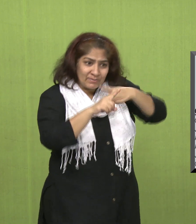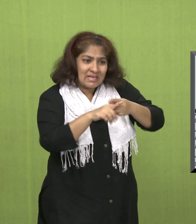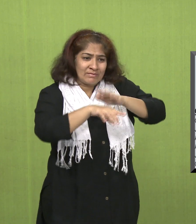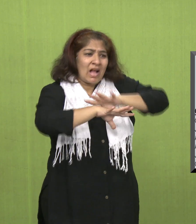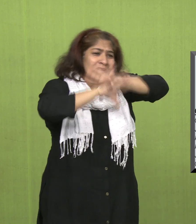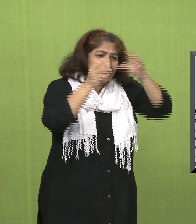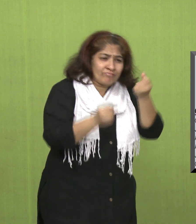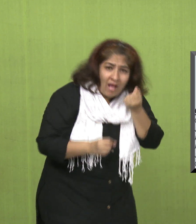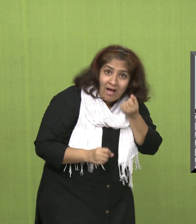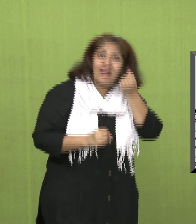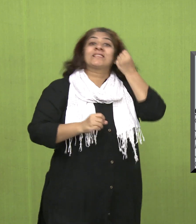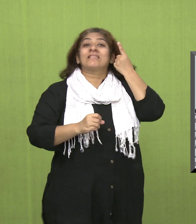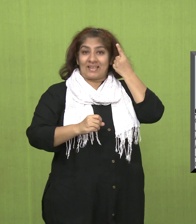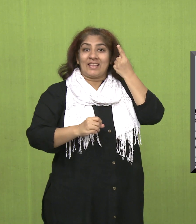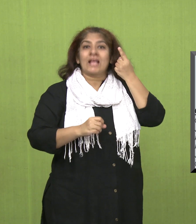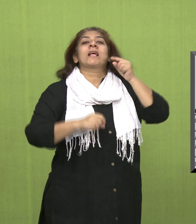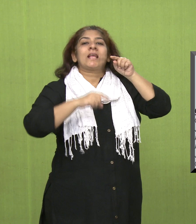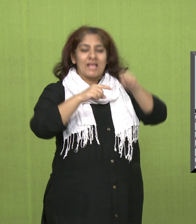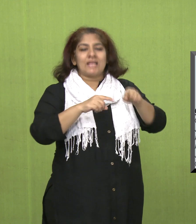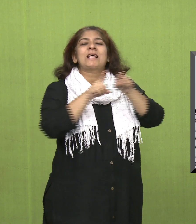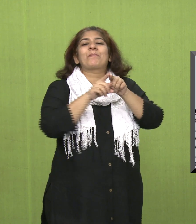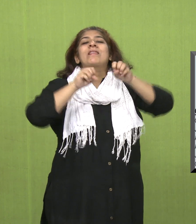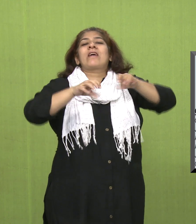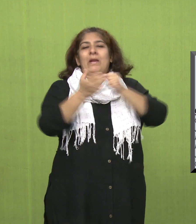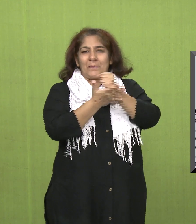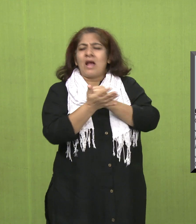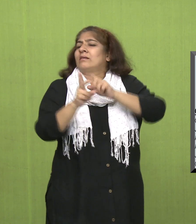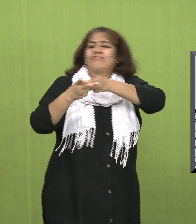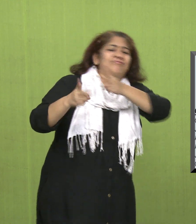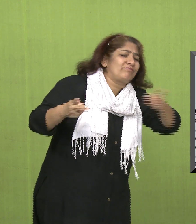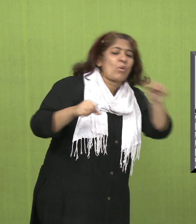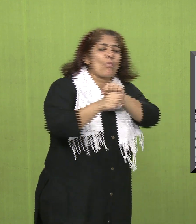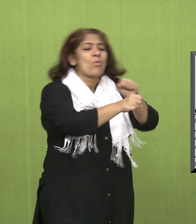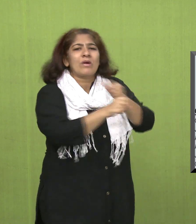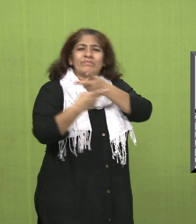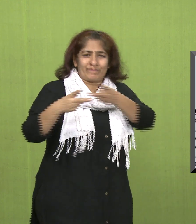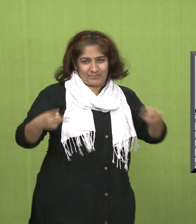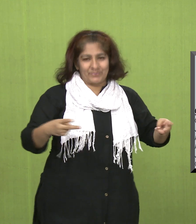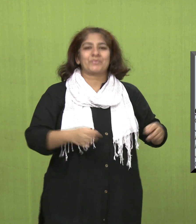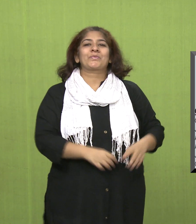of technologies and how they work. So the simulation is a kind of similar